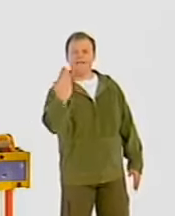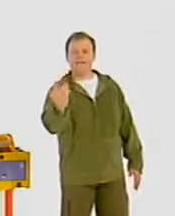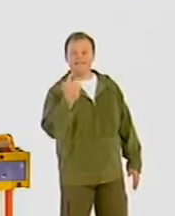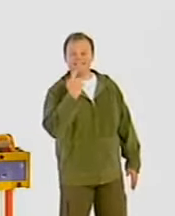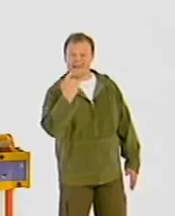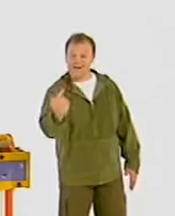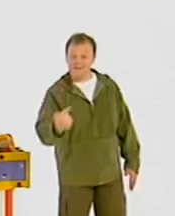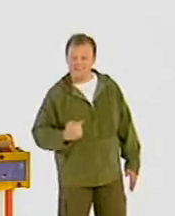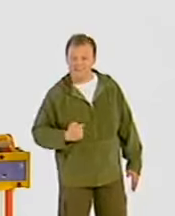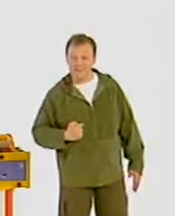please tell me,